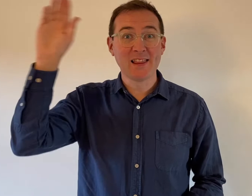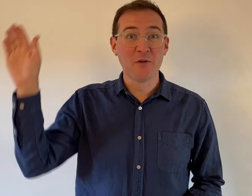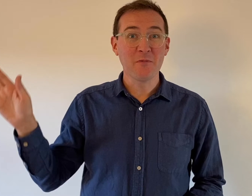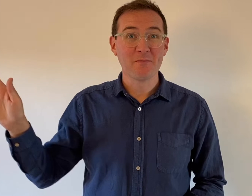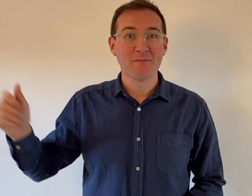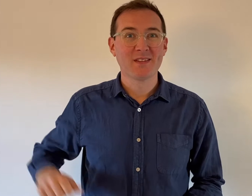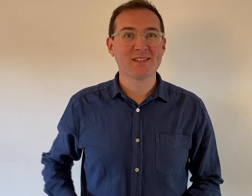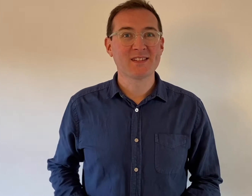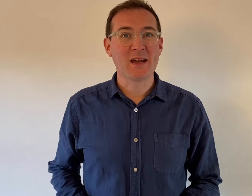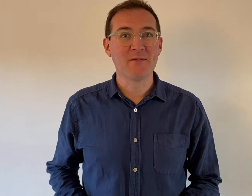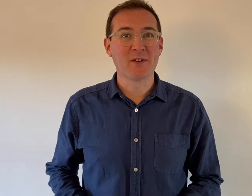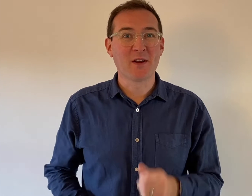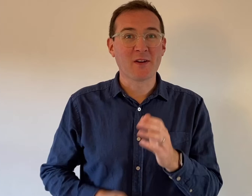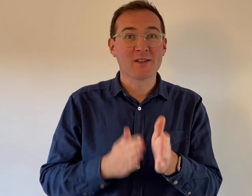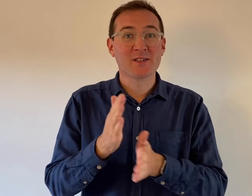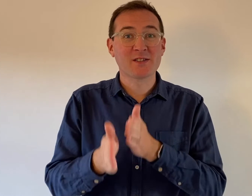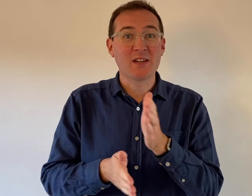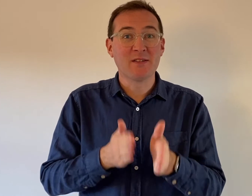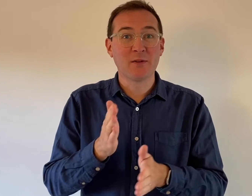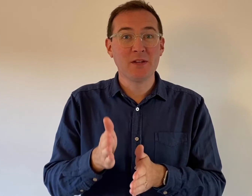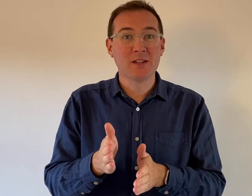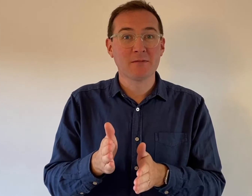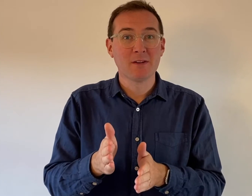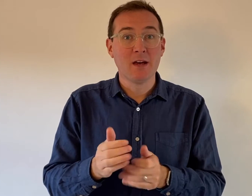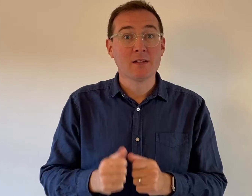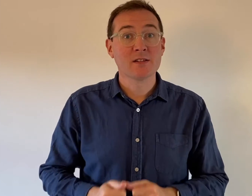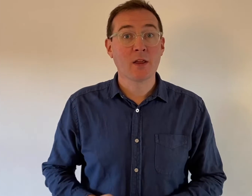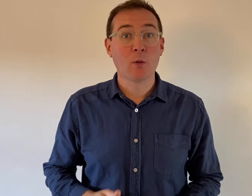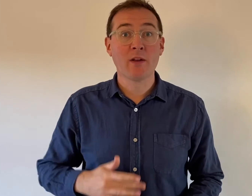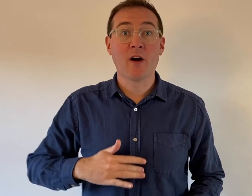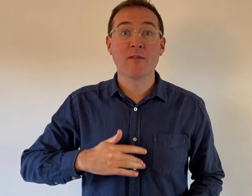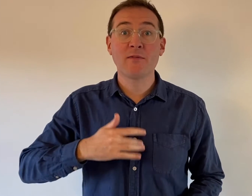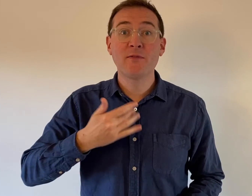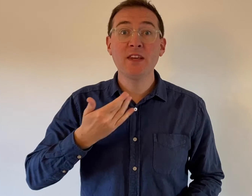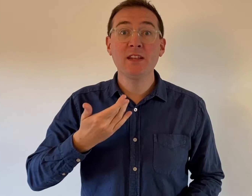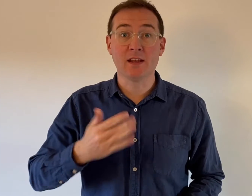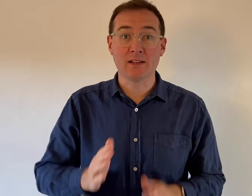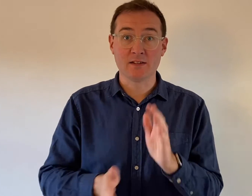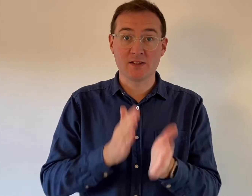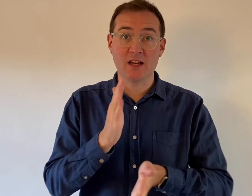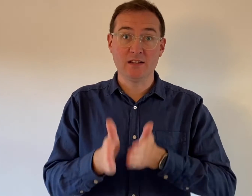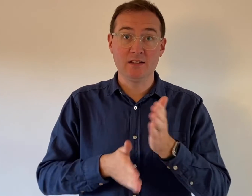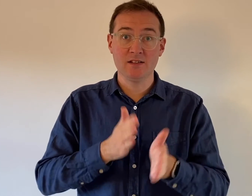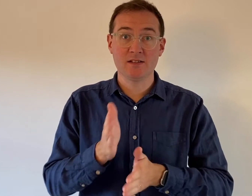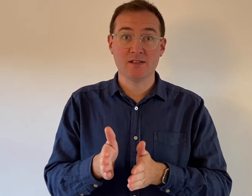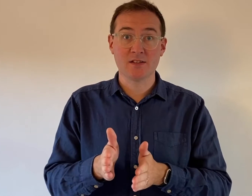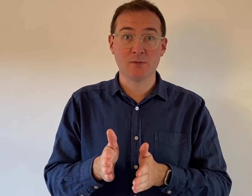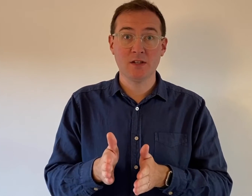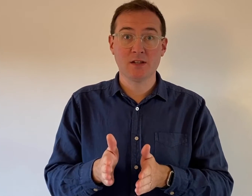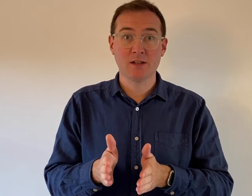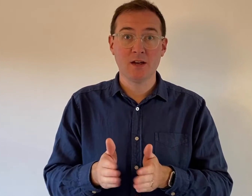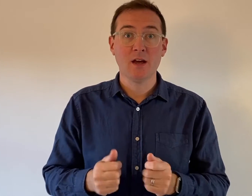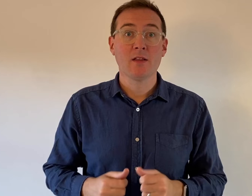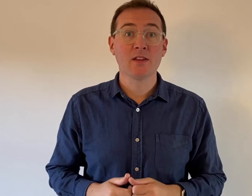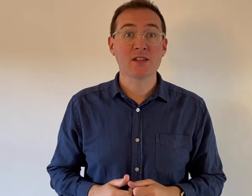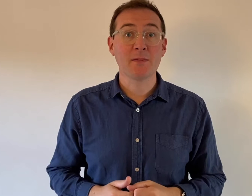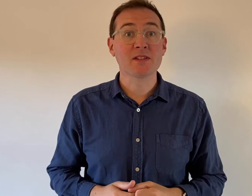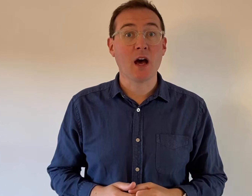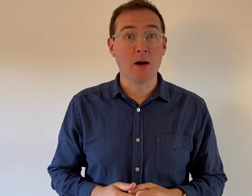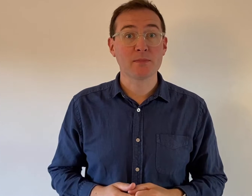Hello, it's time for another sign of the week. It's another one of our feeling signs this week. This time it's